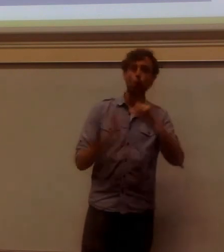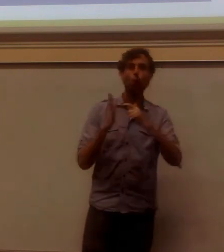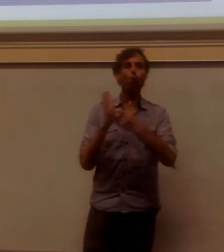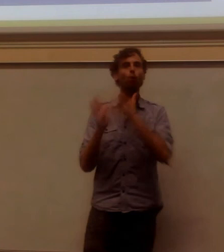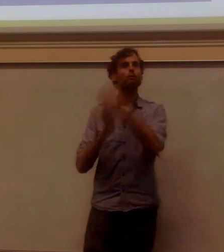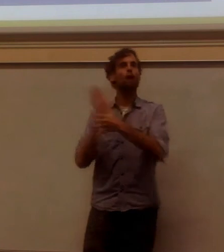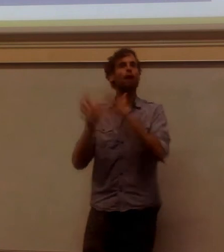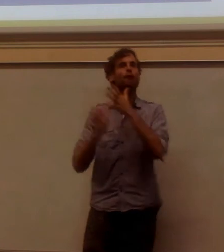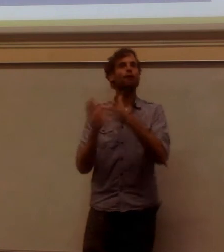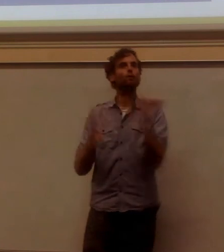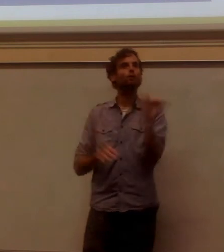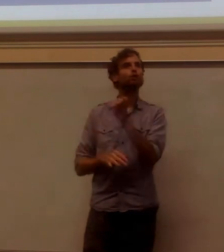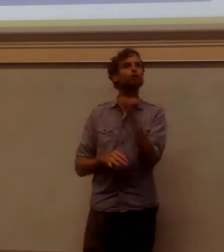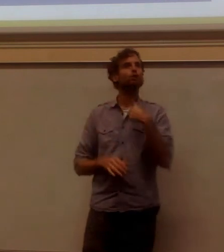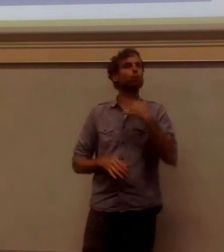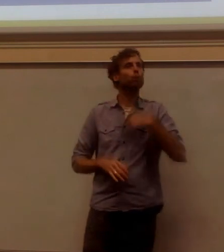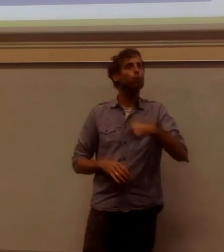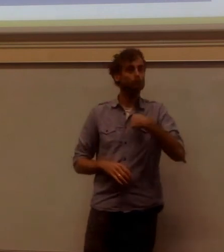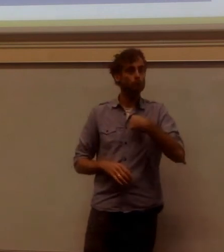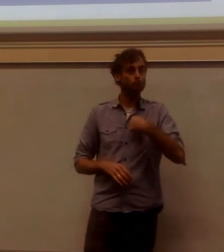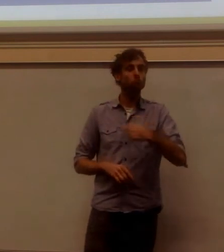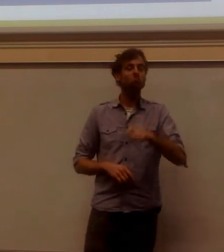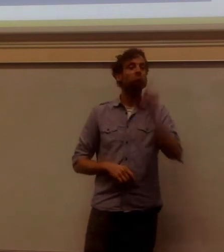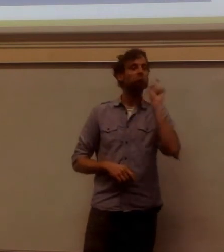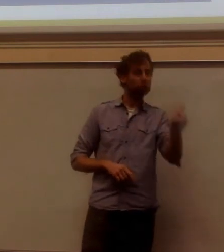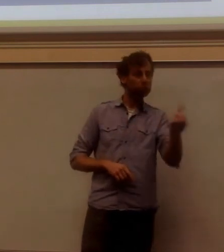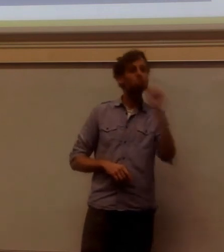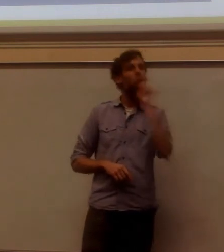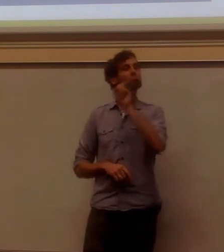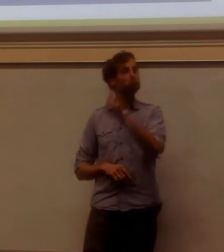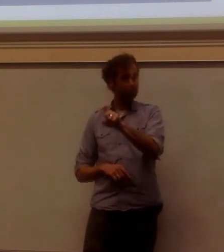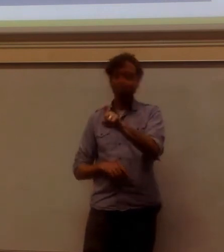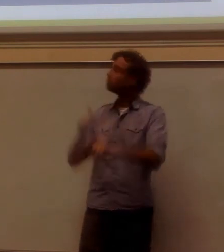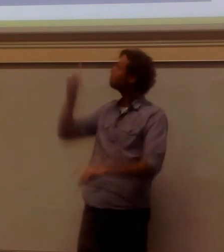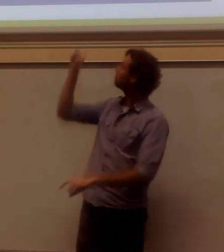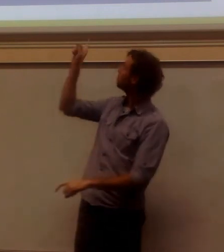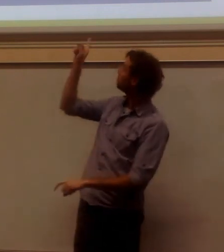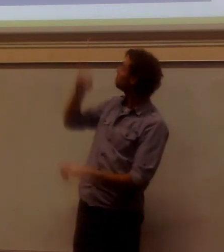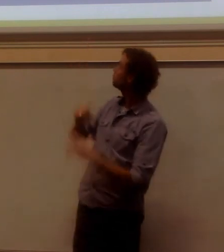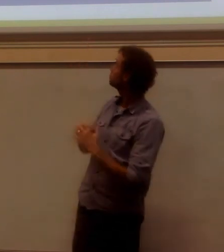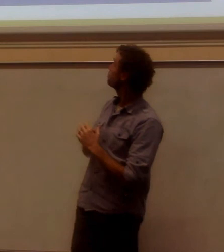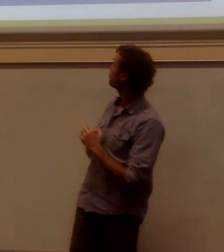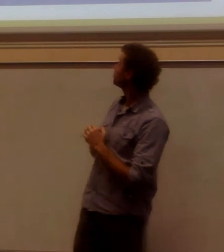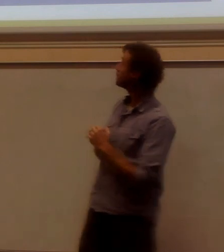choice whether to speak for yourself or whether you want to sign. So you'd be given the choice of how to communicate.